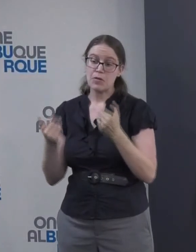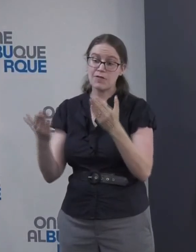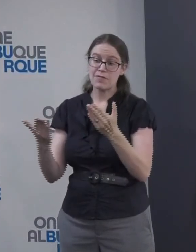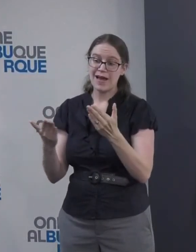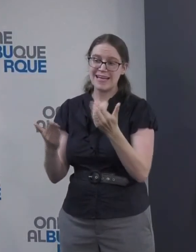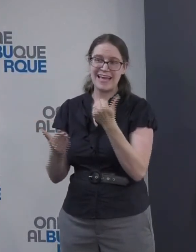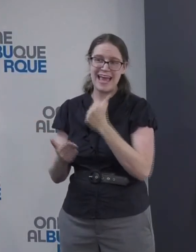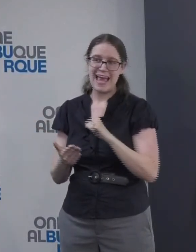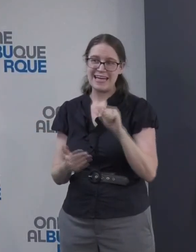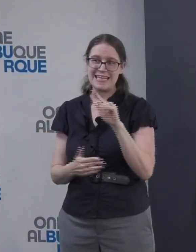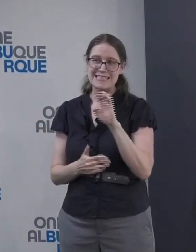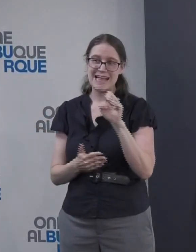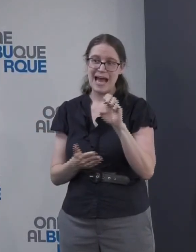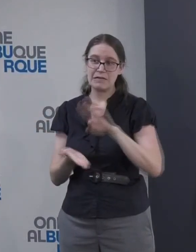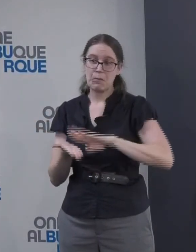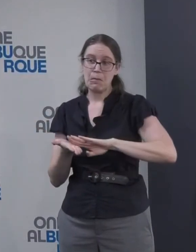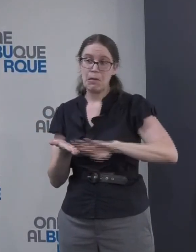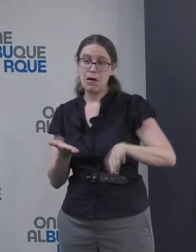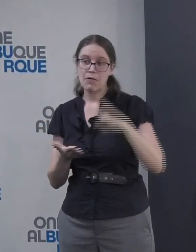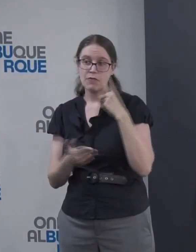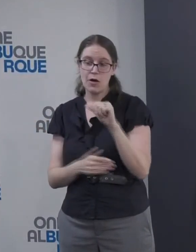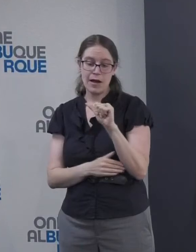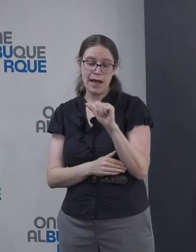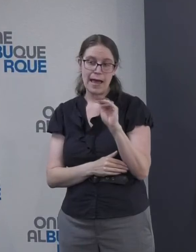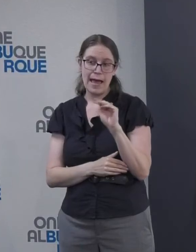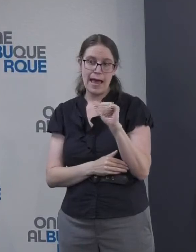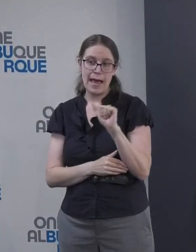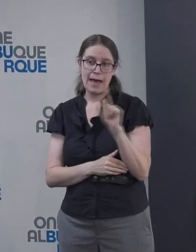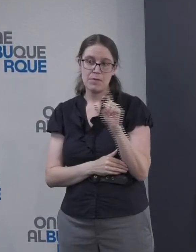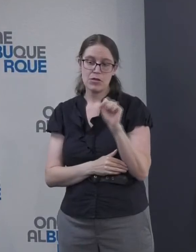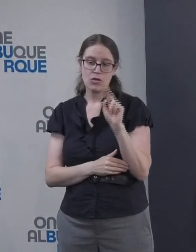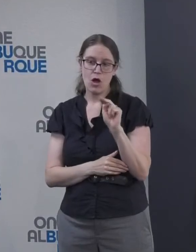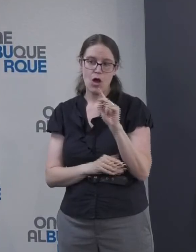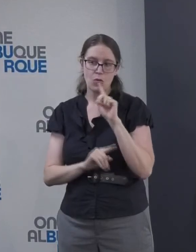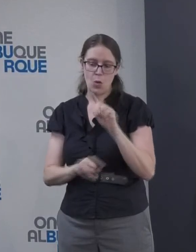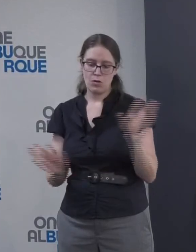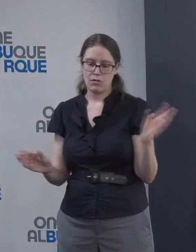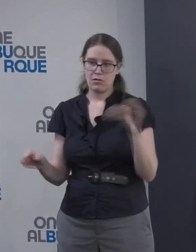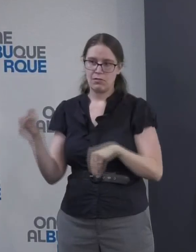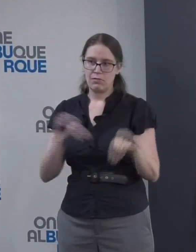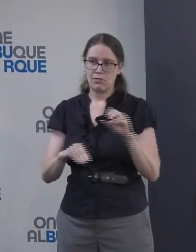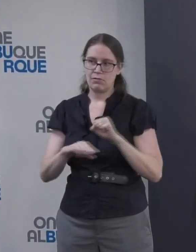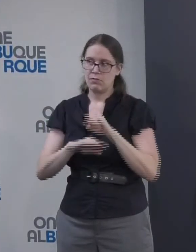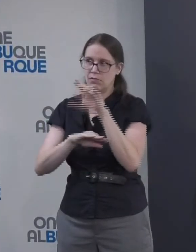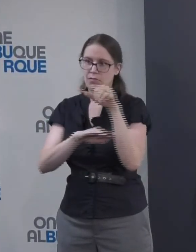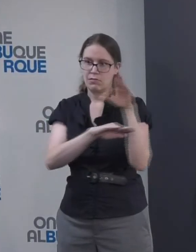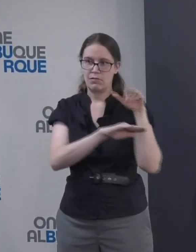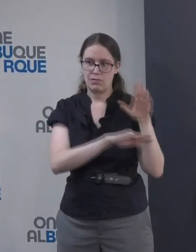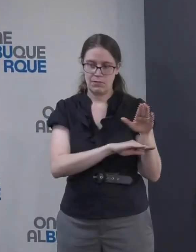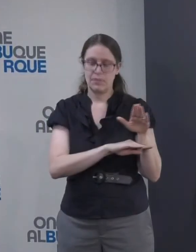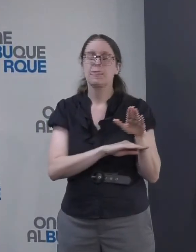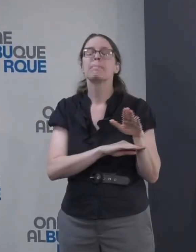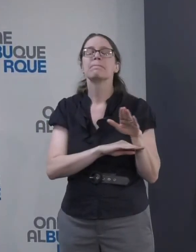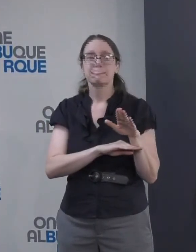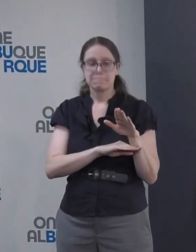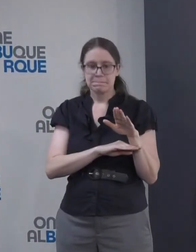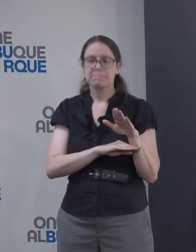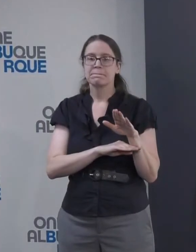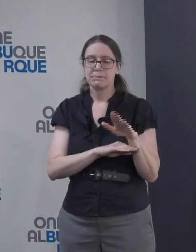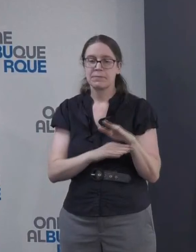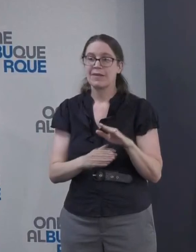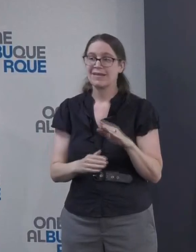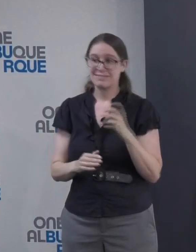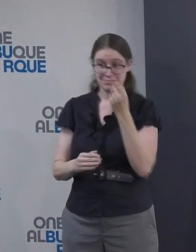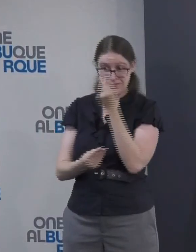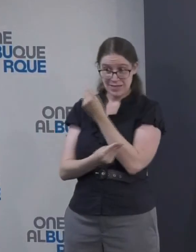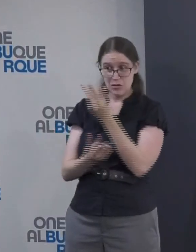Center project? The question is about the Amazon Fulfillment Project, and is the city providing tax breaks or incentives? The